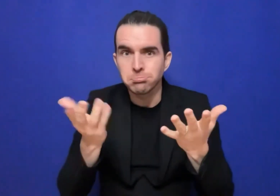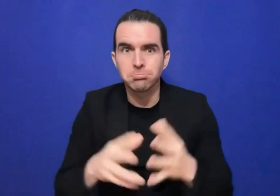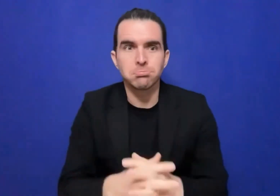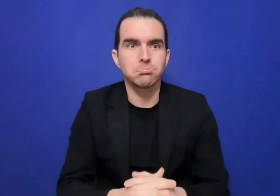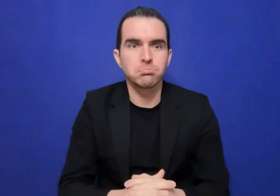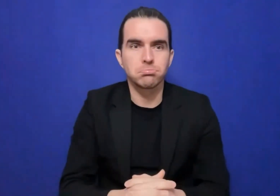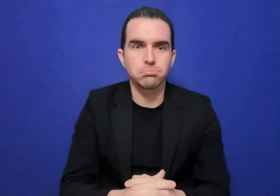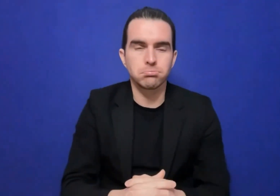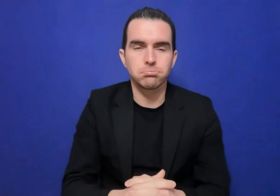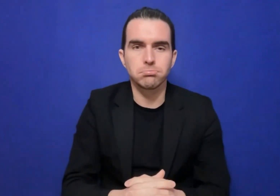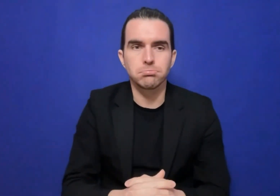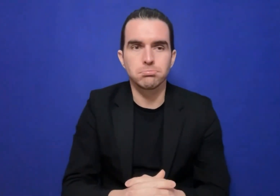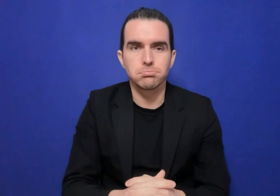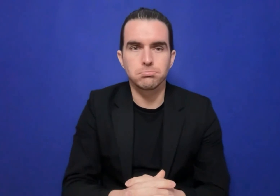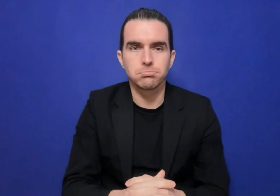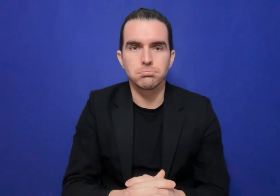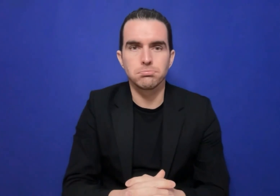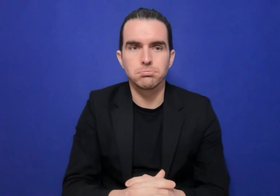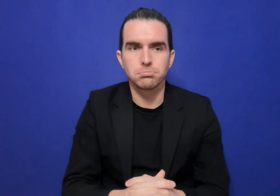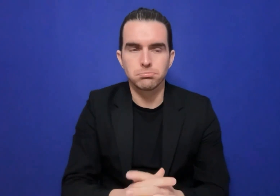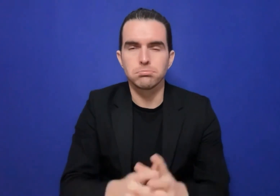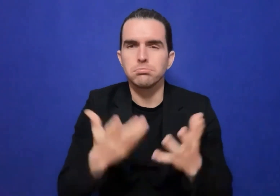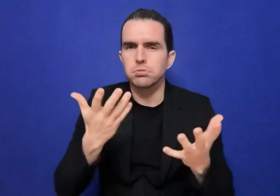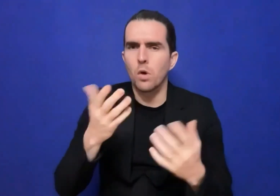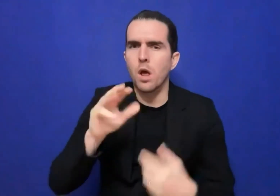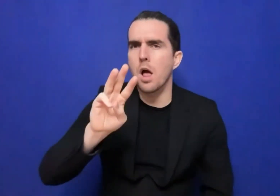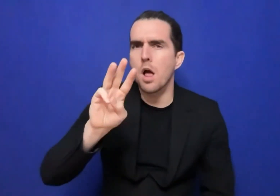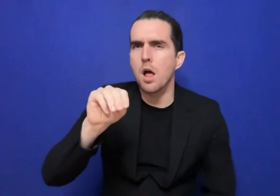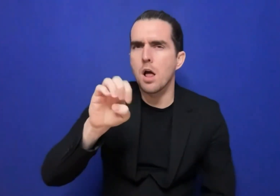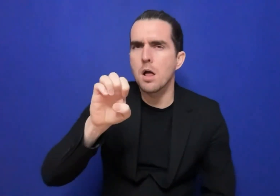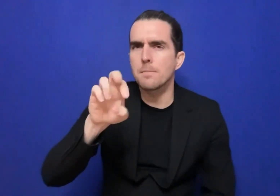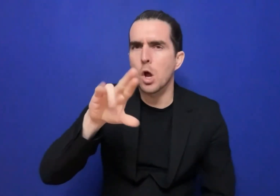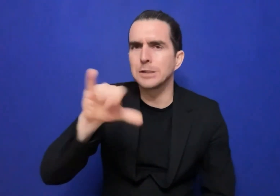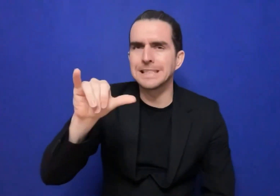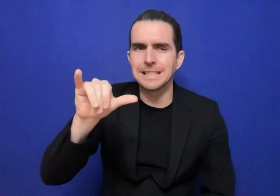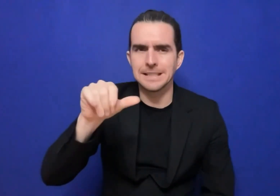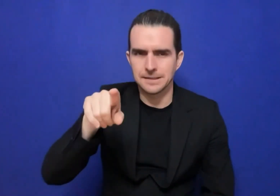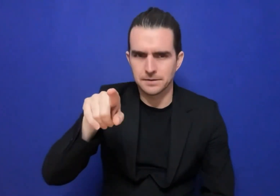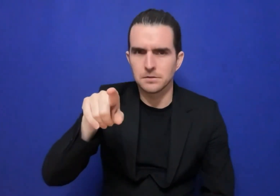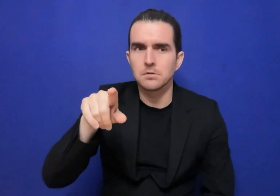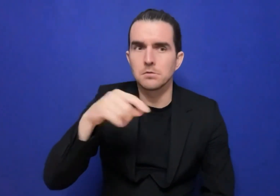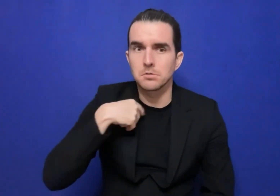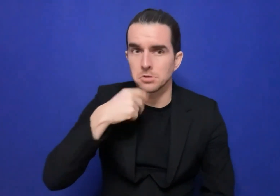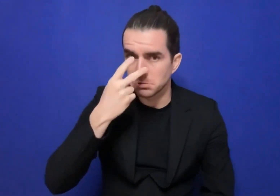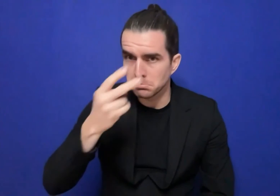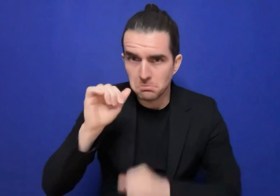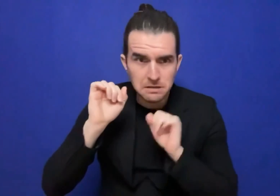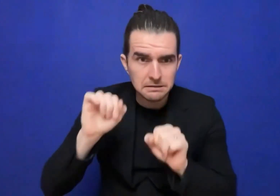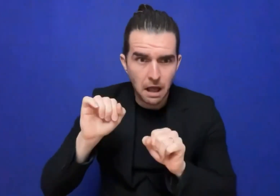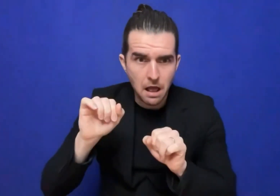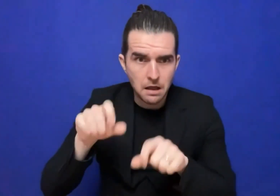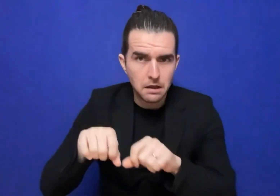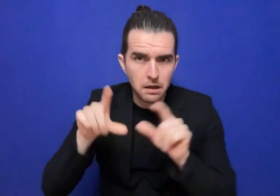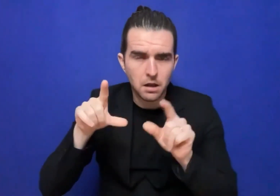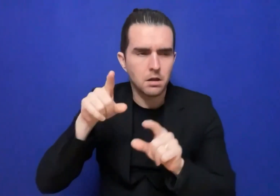Mercy, I am going to see if you can, you have extensive work working with civil society organizations. And I wonder